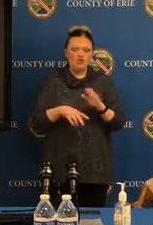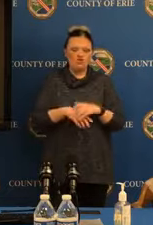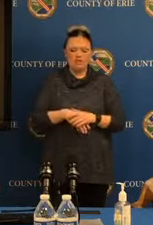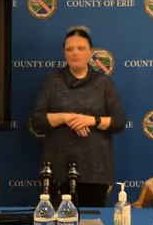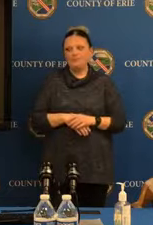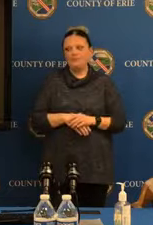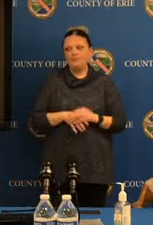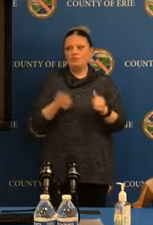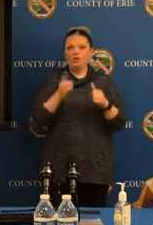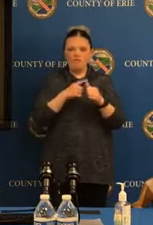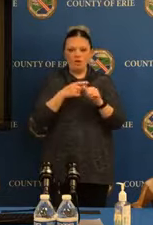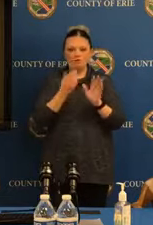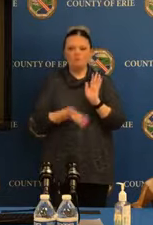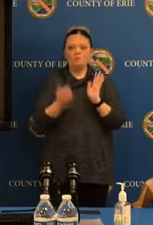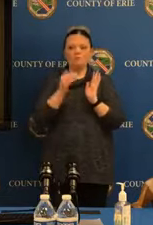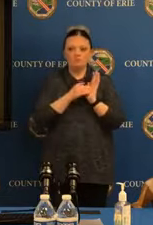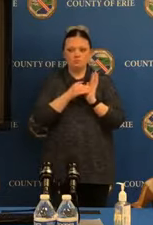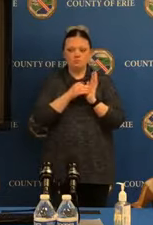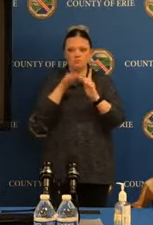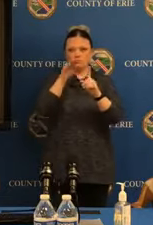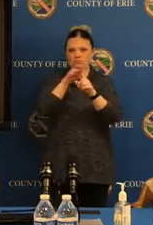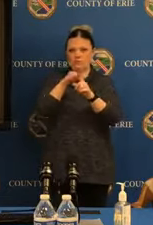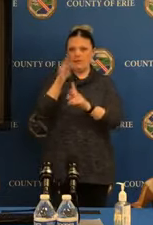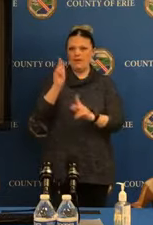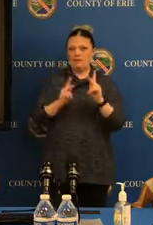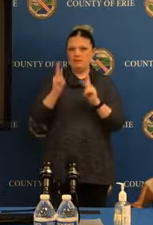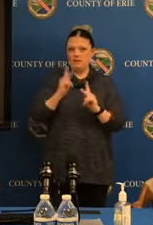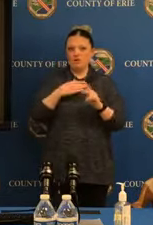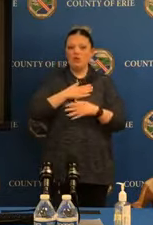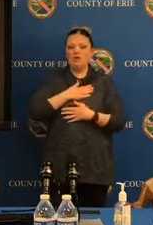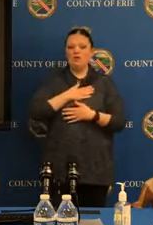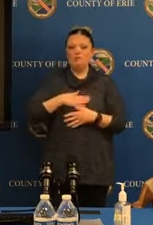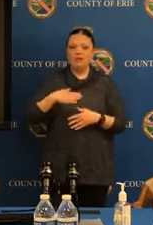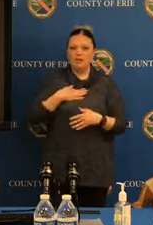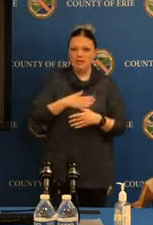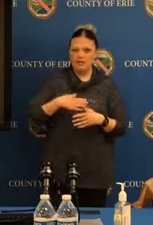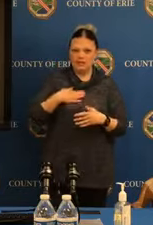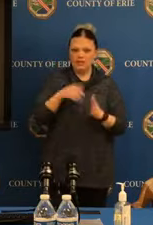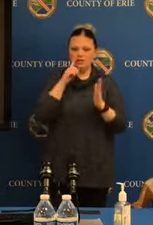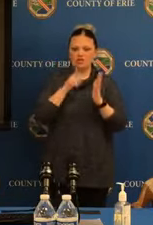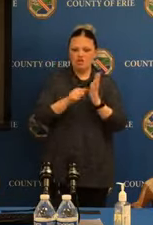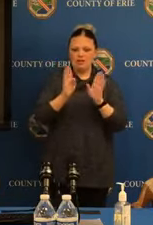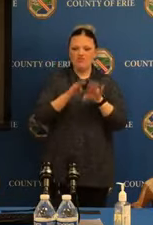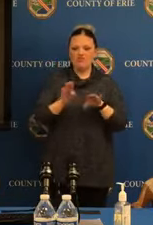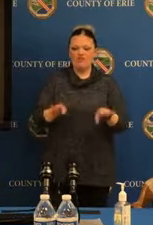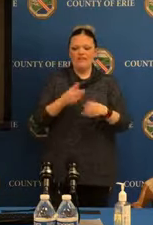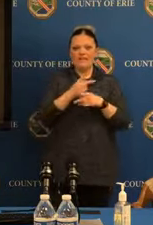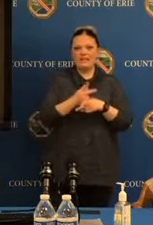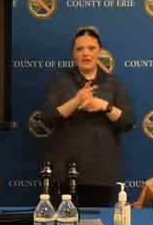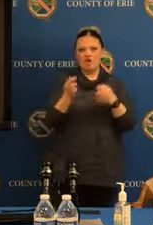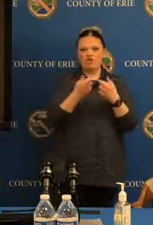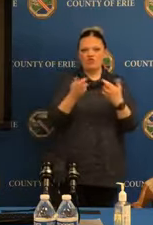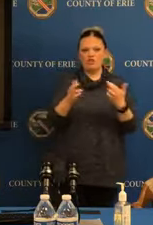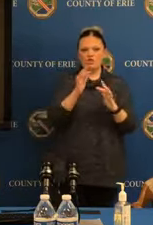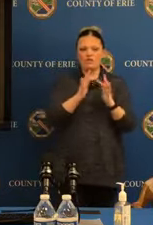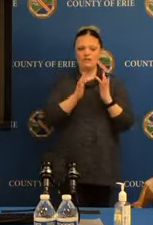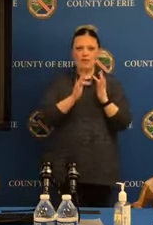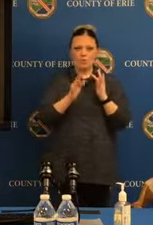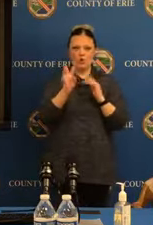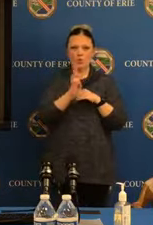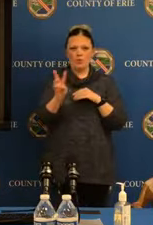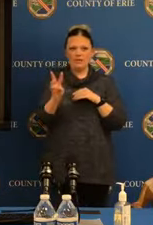thing I want to repeat is to remind folks, please, to go on to the Child Care Resource Network